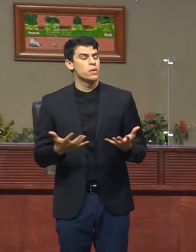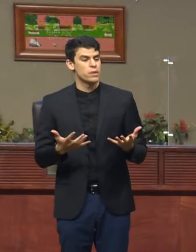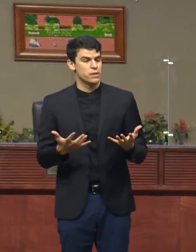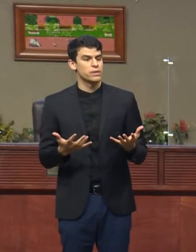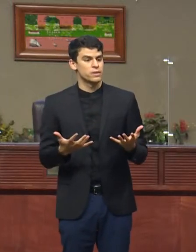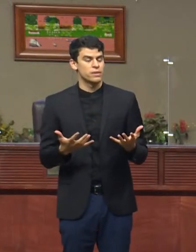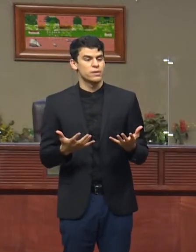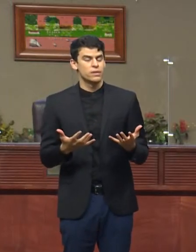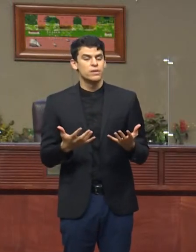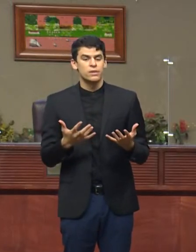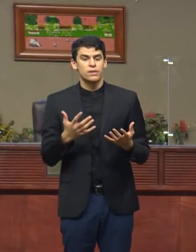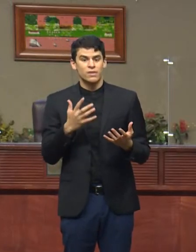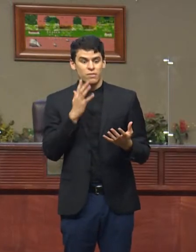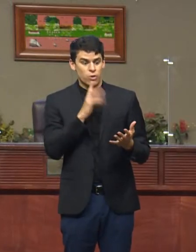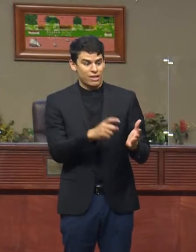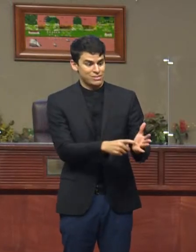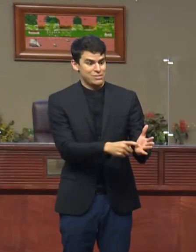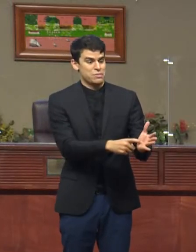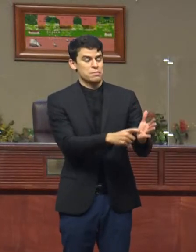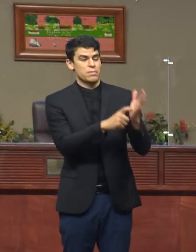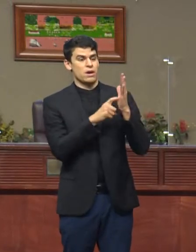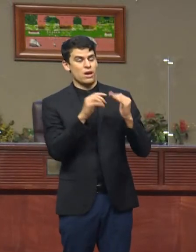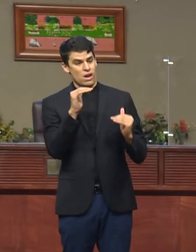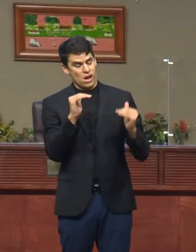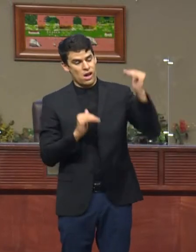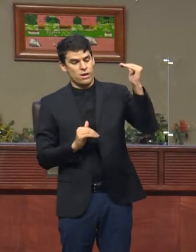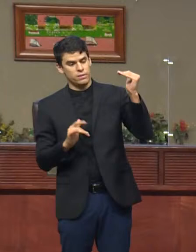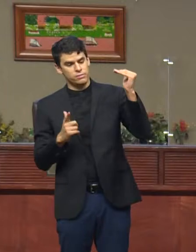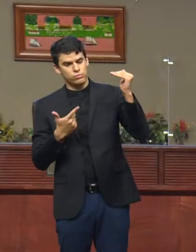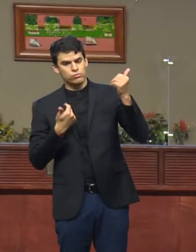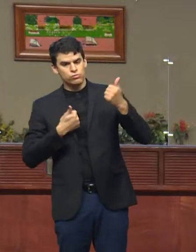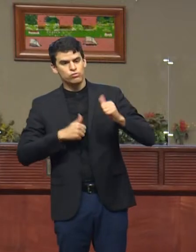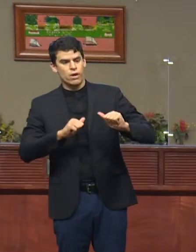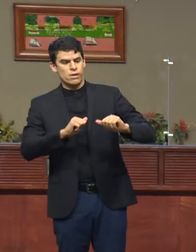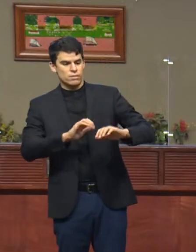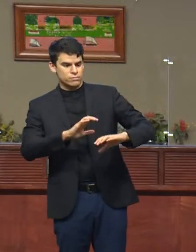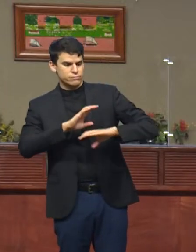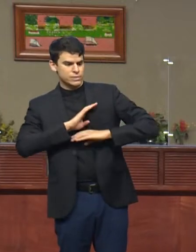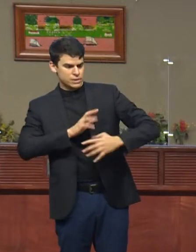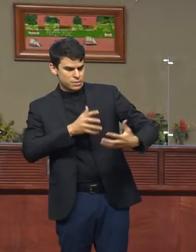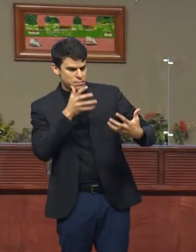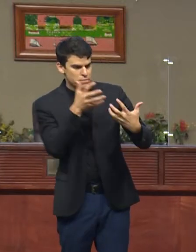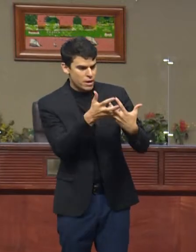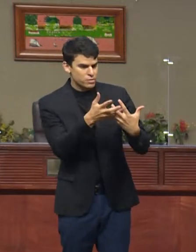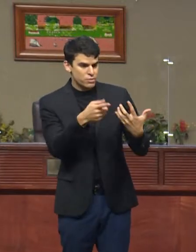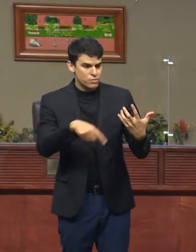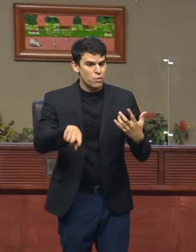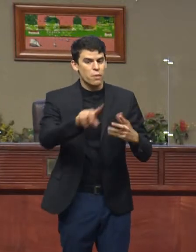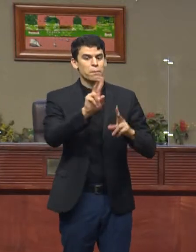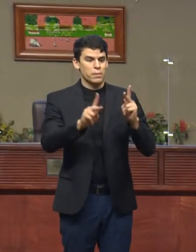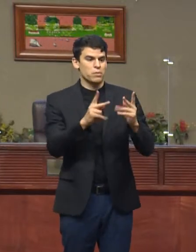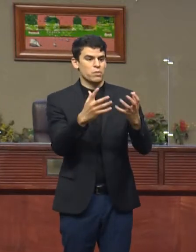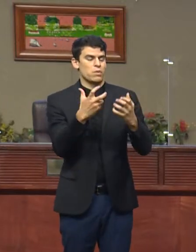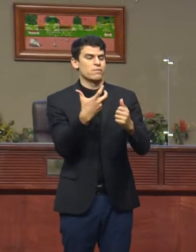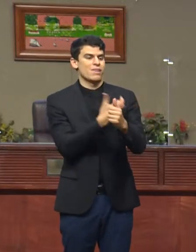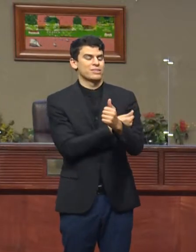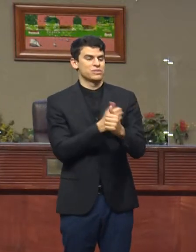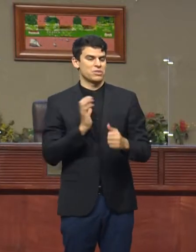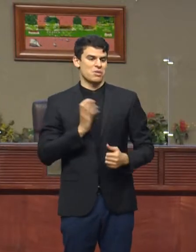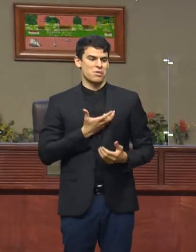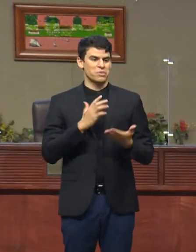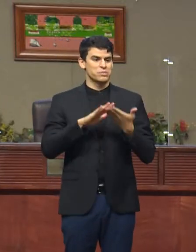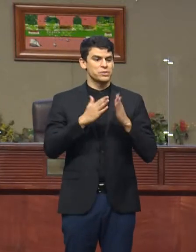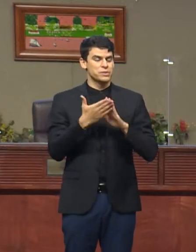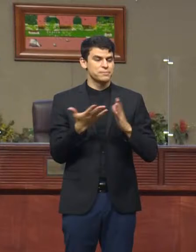the demand and for individuals who want to get vaccinated in our community. We